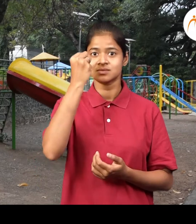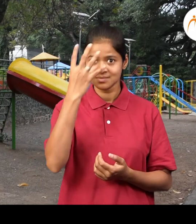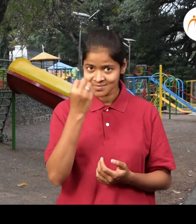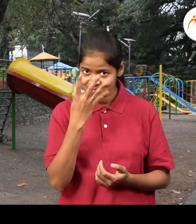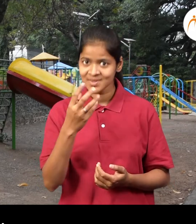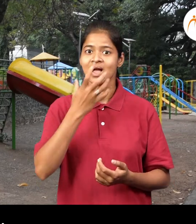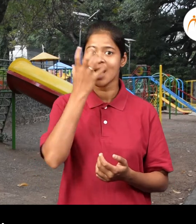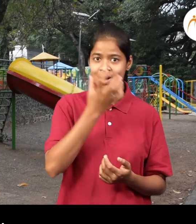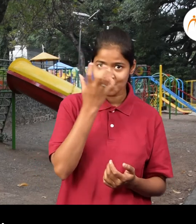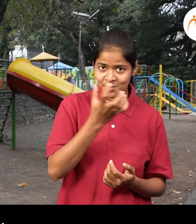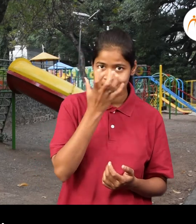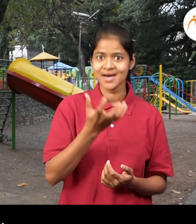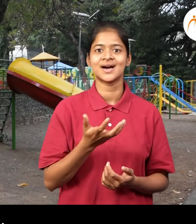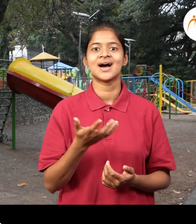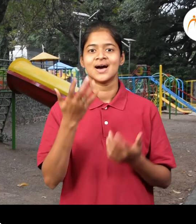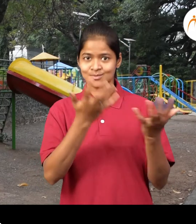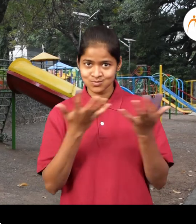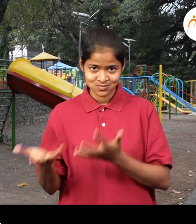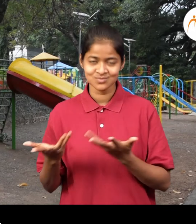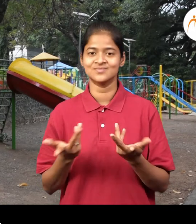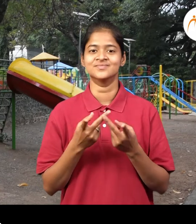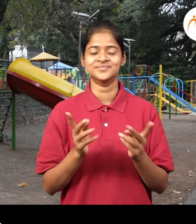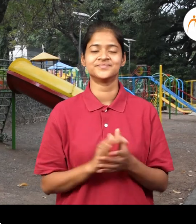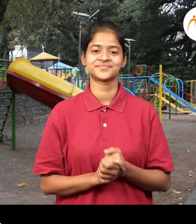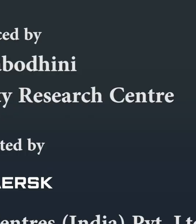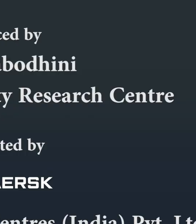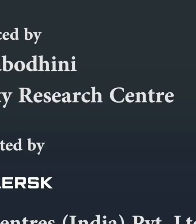fruits food items